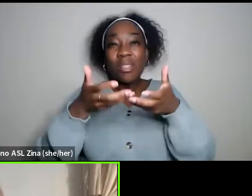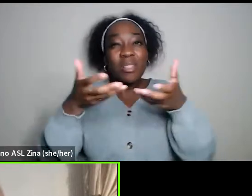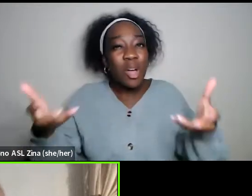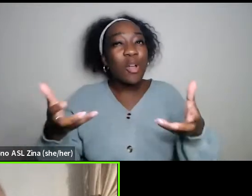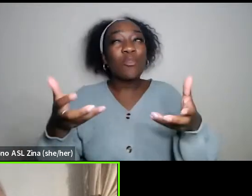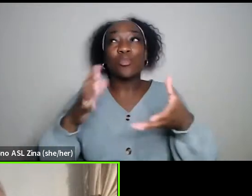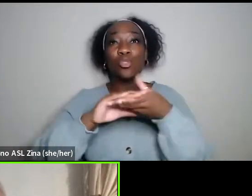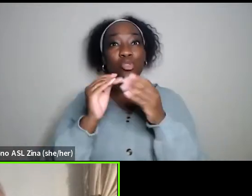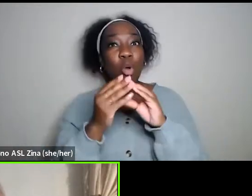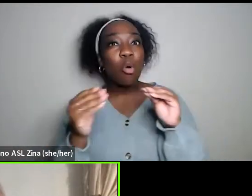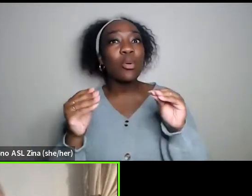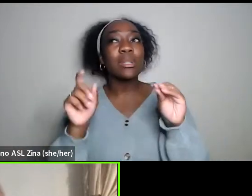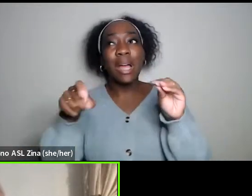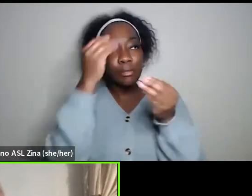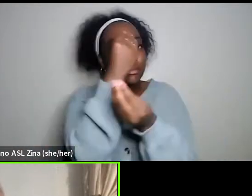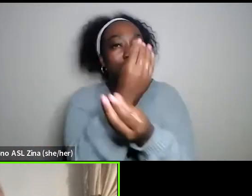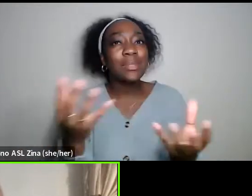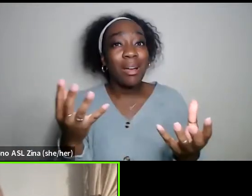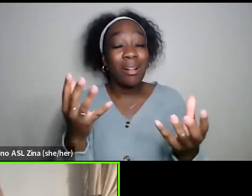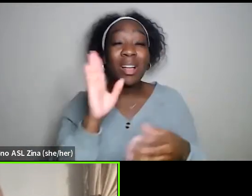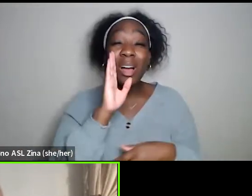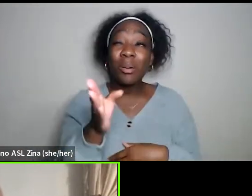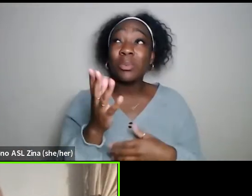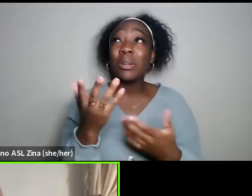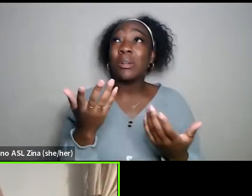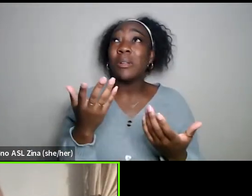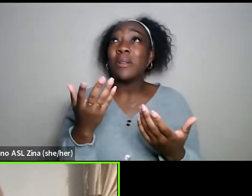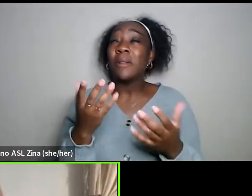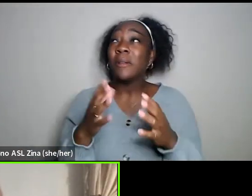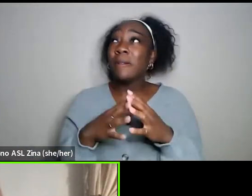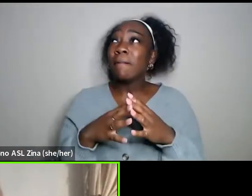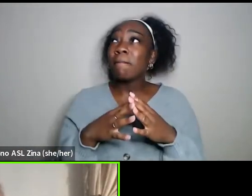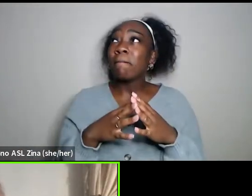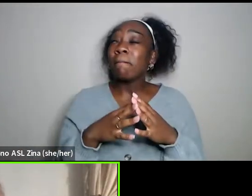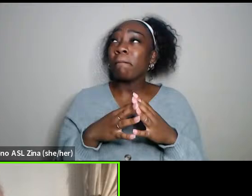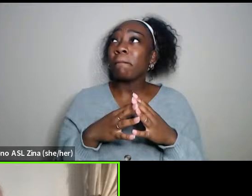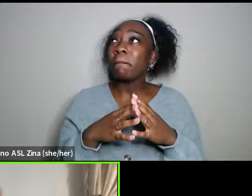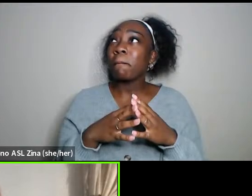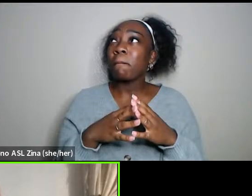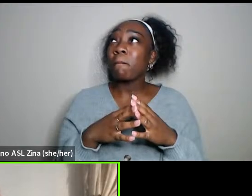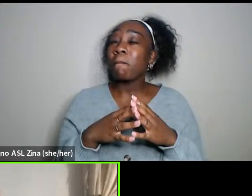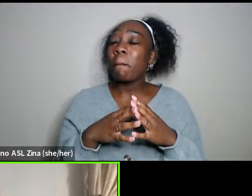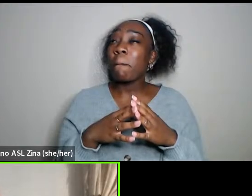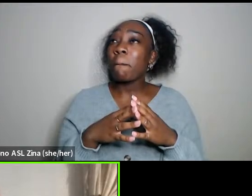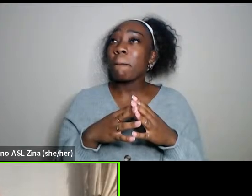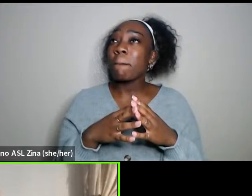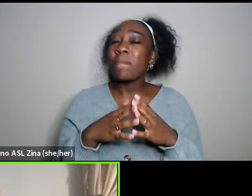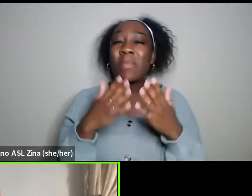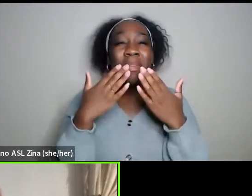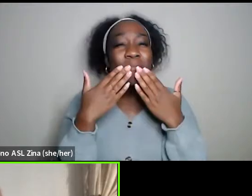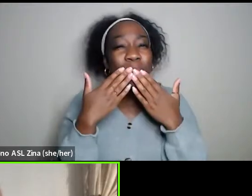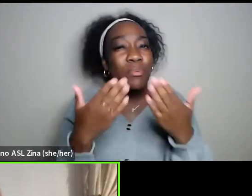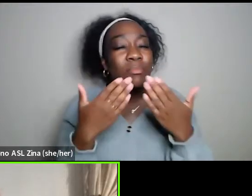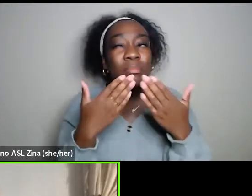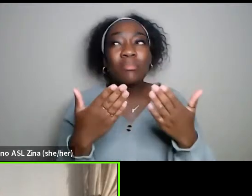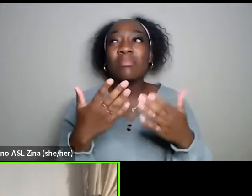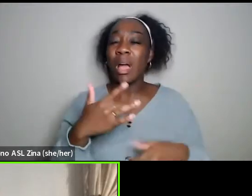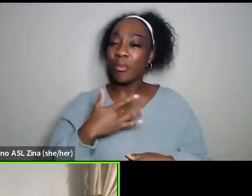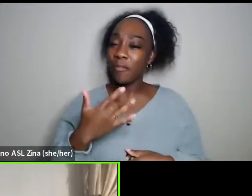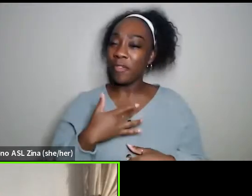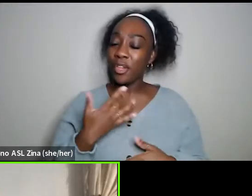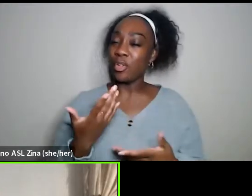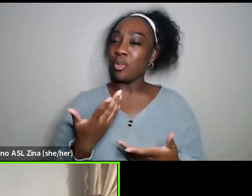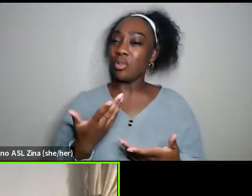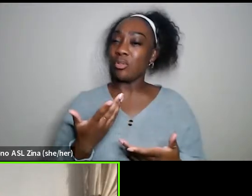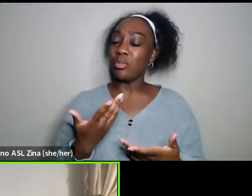would appreciate, and I would feel uplifted and faithful